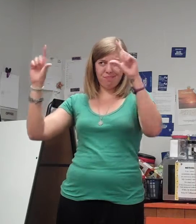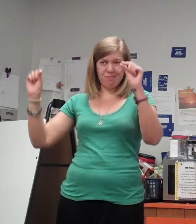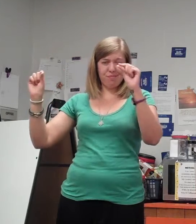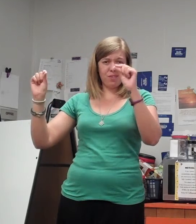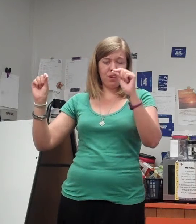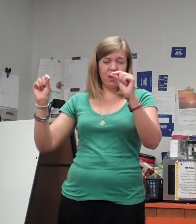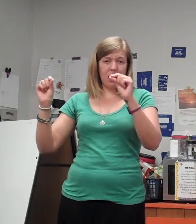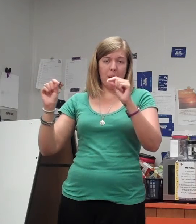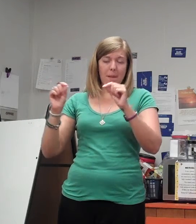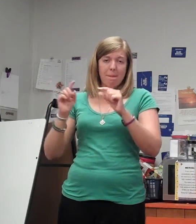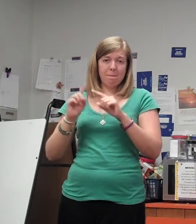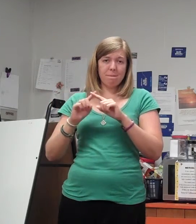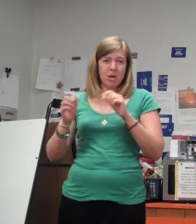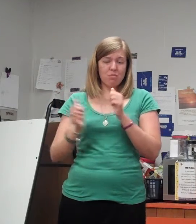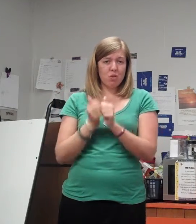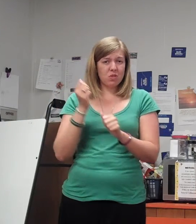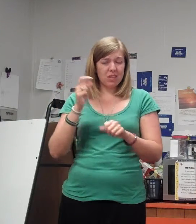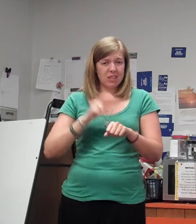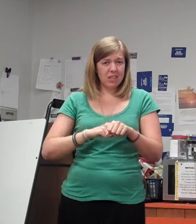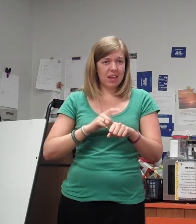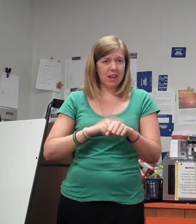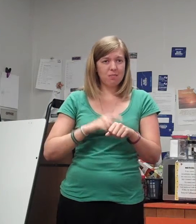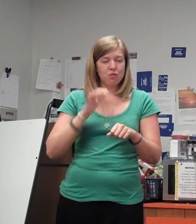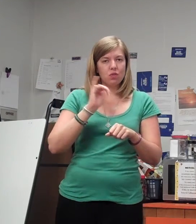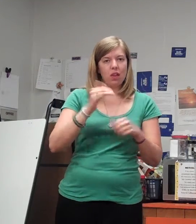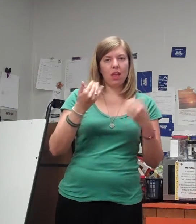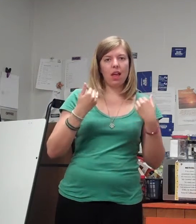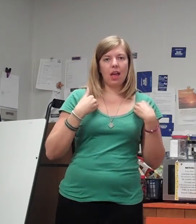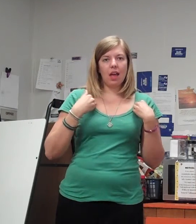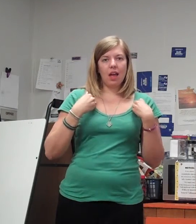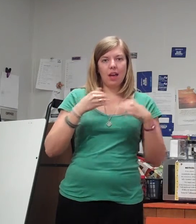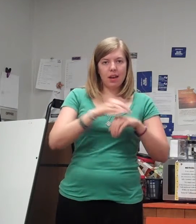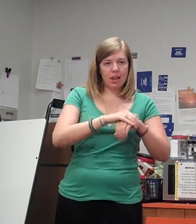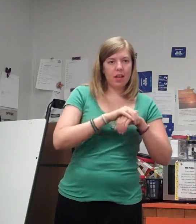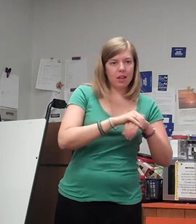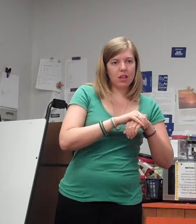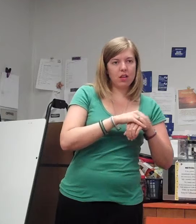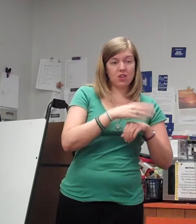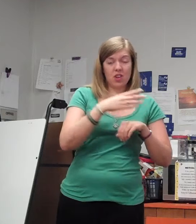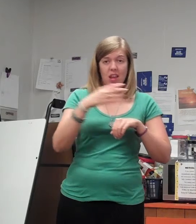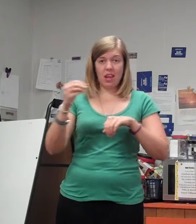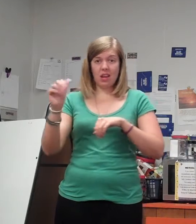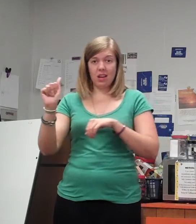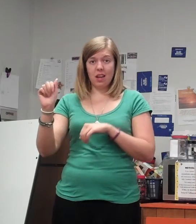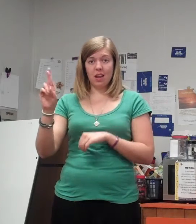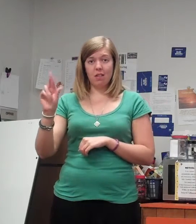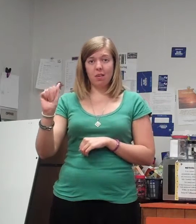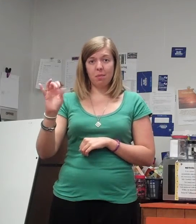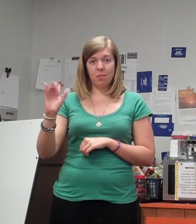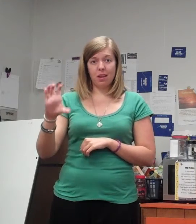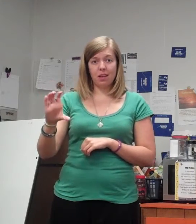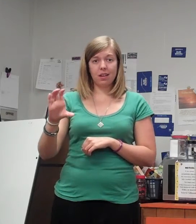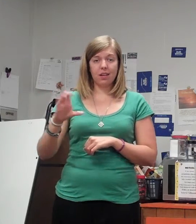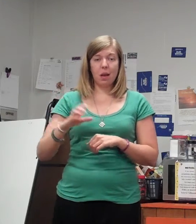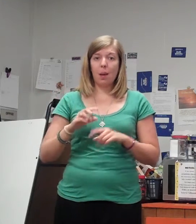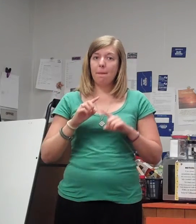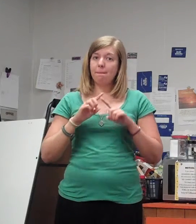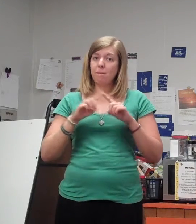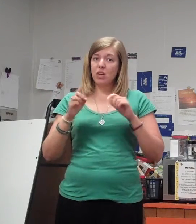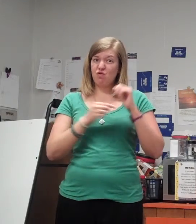Bahrain, you still had English along with the Arabic. When we went to China, there